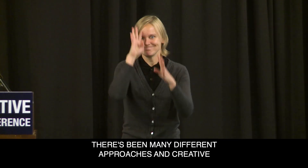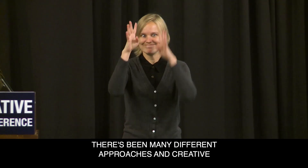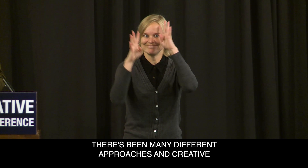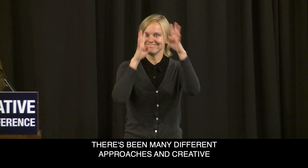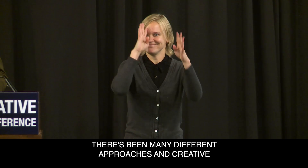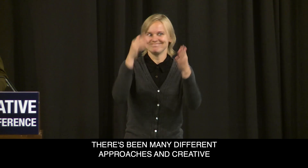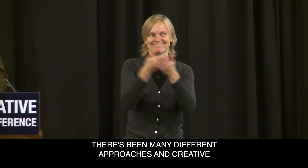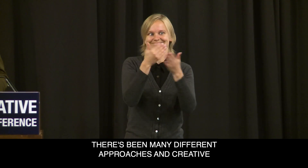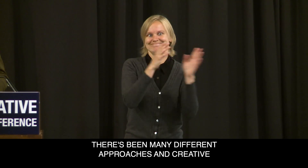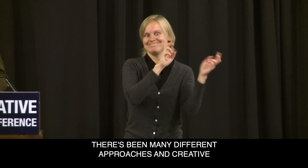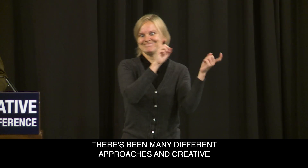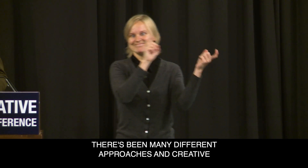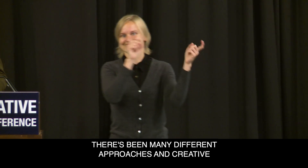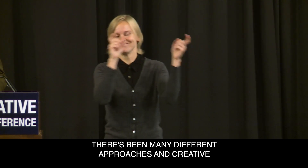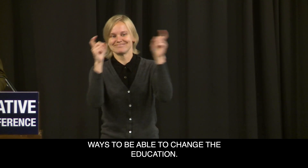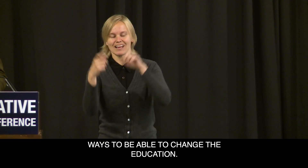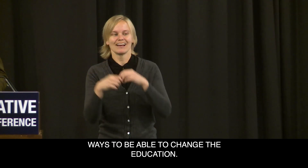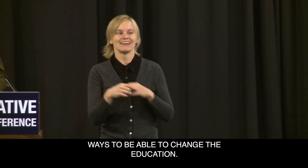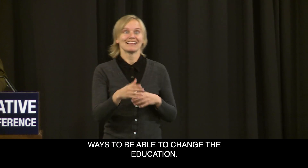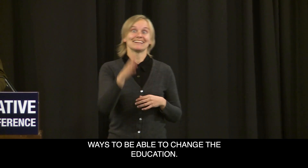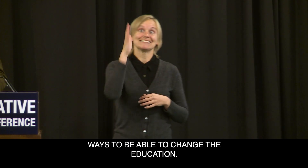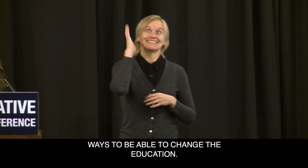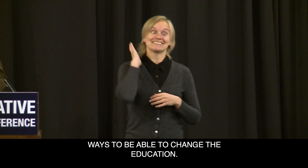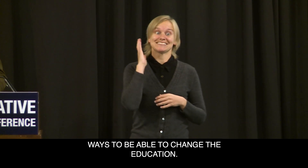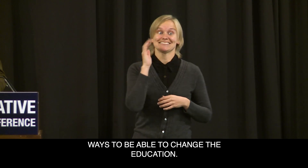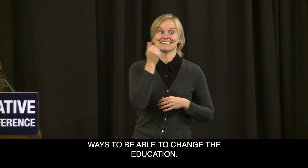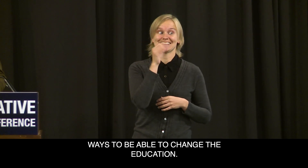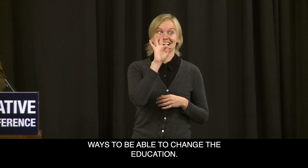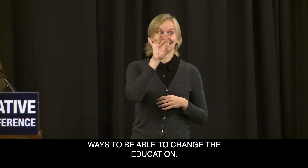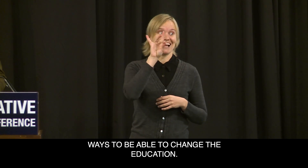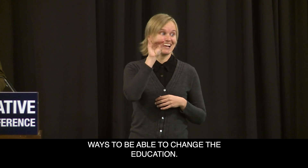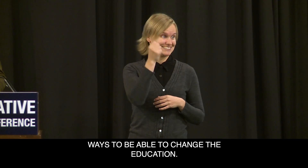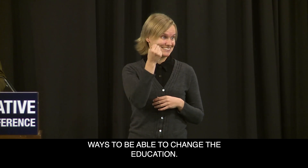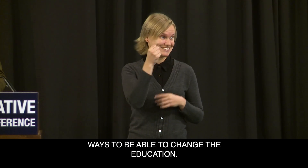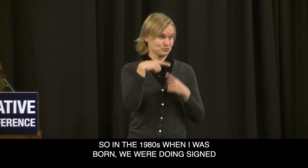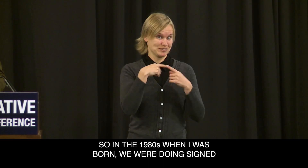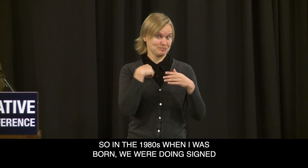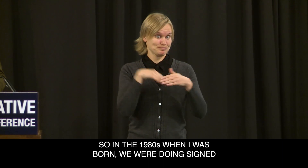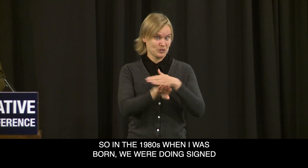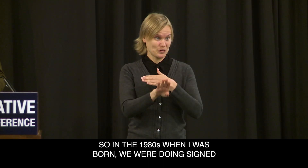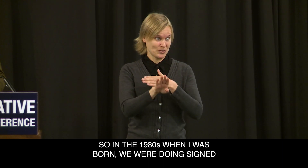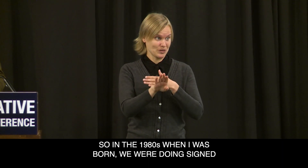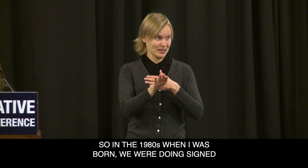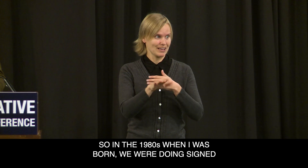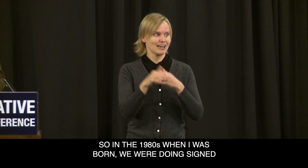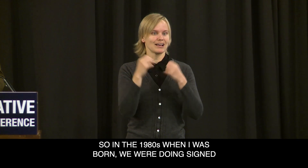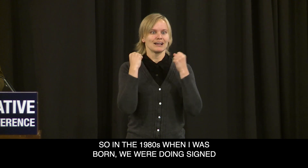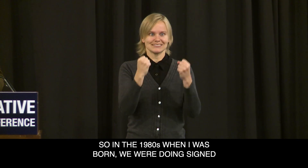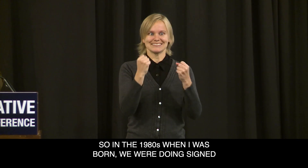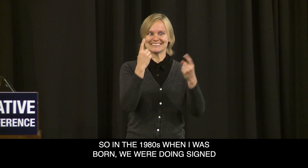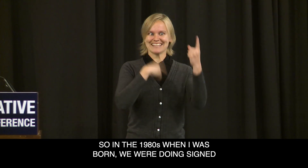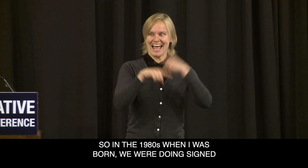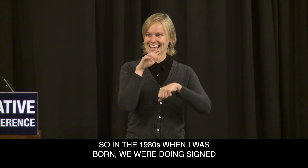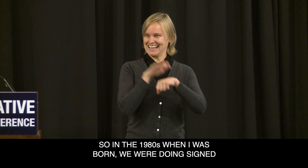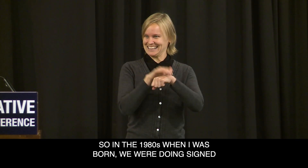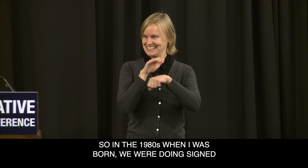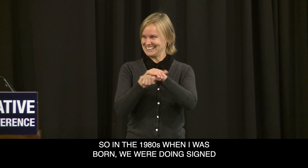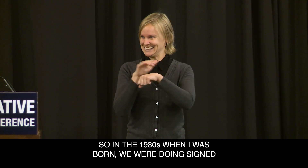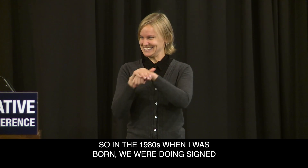many different approaches and creative ways to be able to change the educational. So in the 1980s, when I was born, we